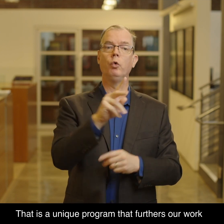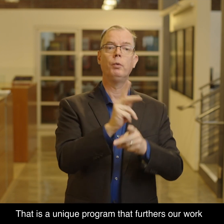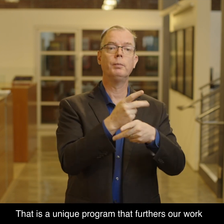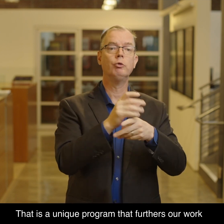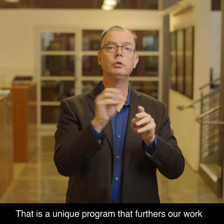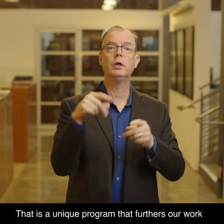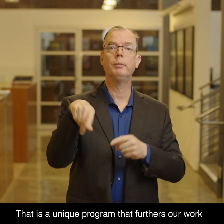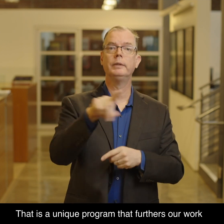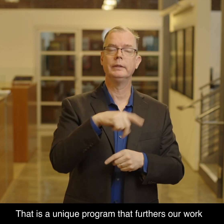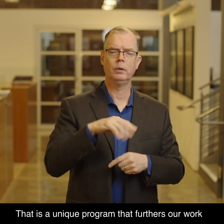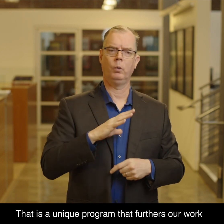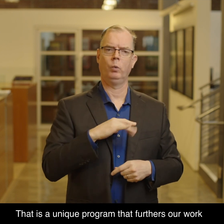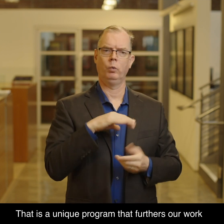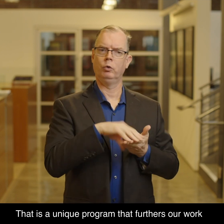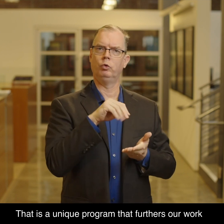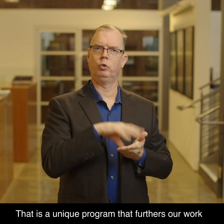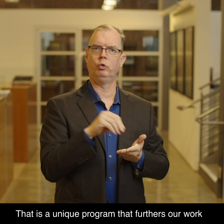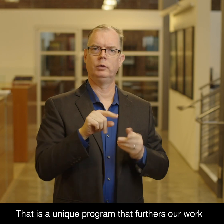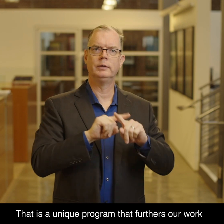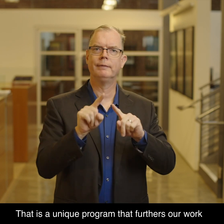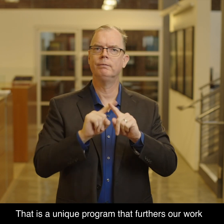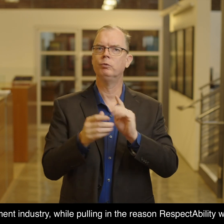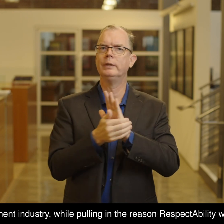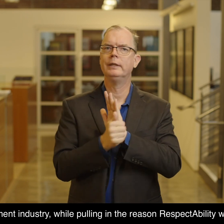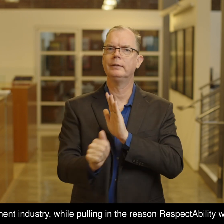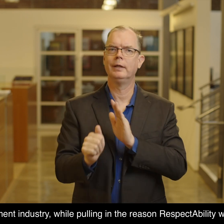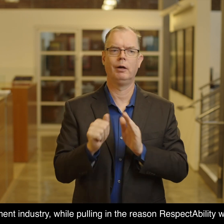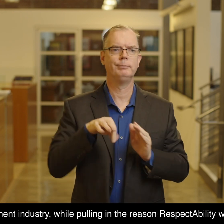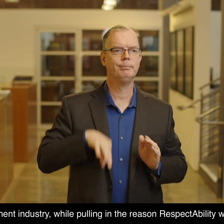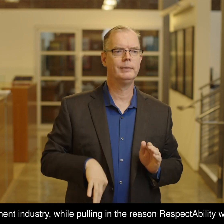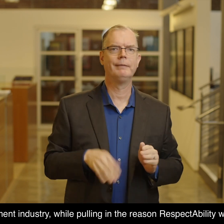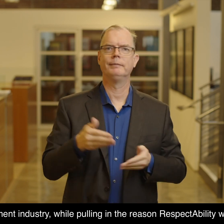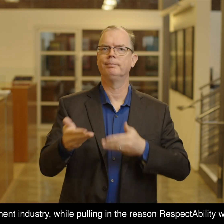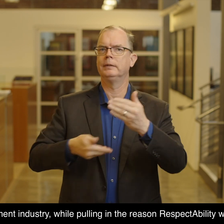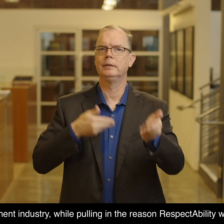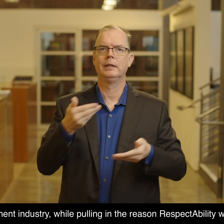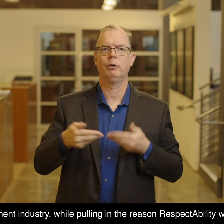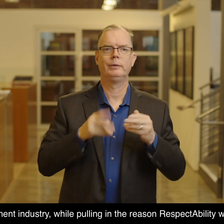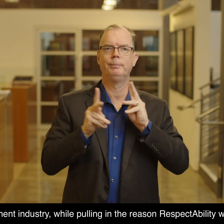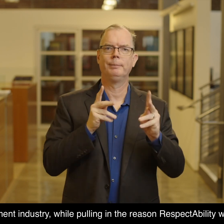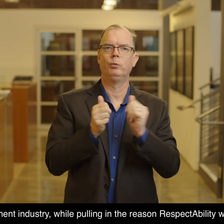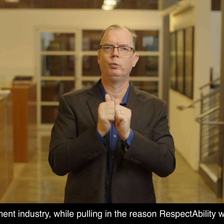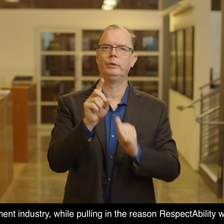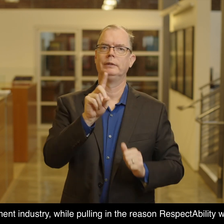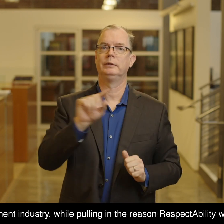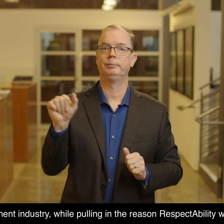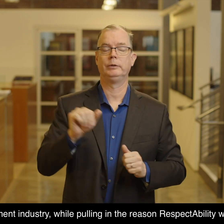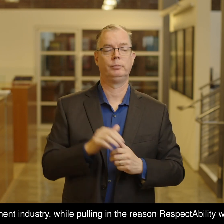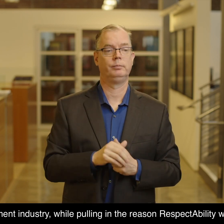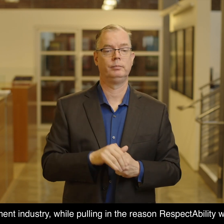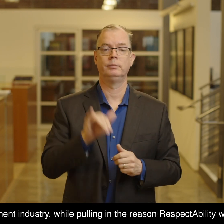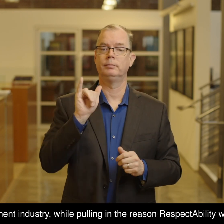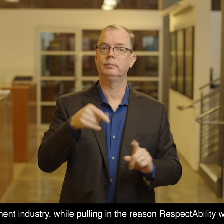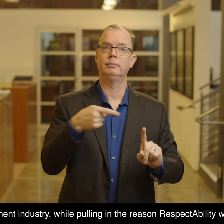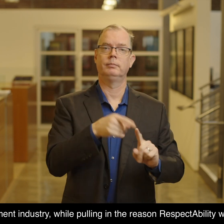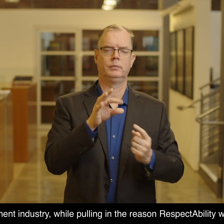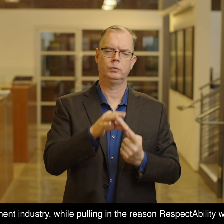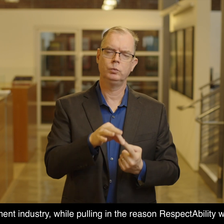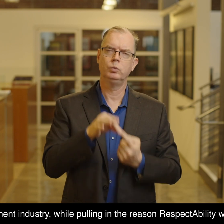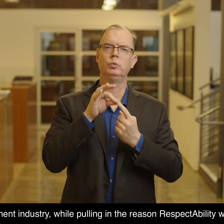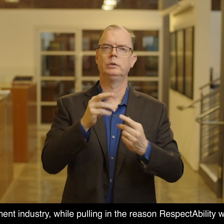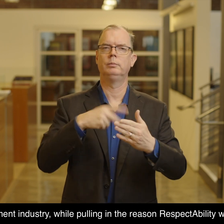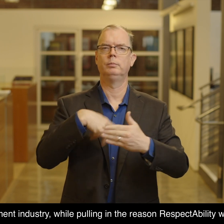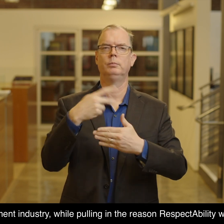This is a unique program that furthers our work in the entertainment industry while pulling in the reason RespectAbility